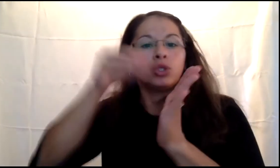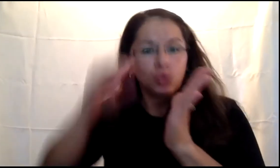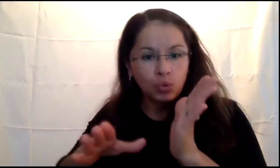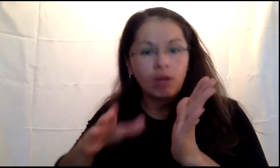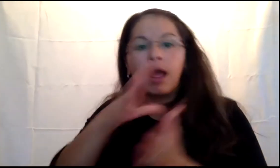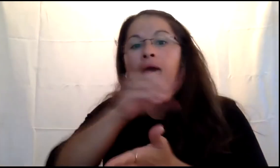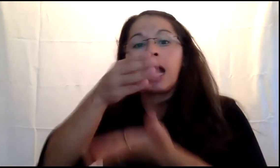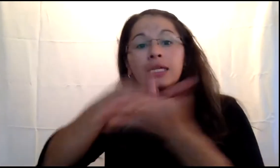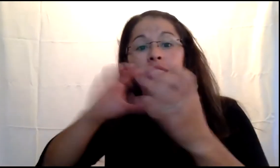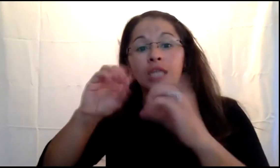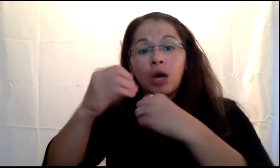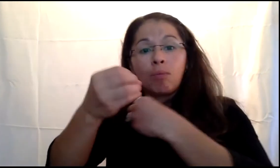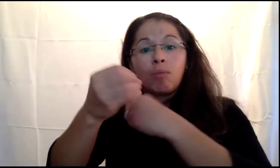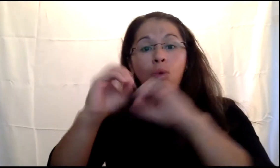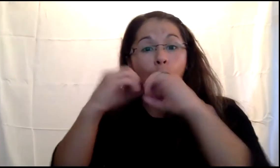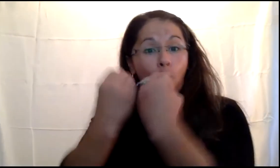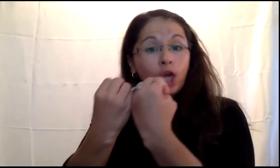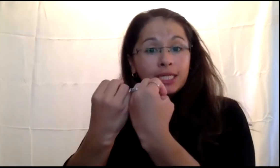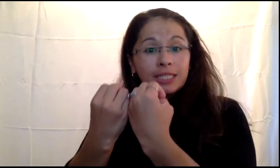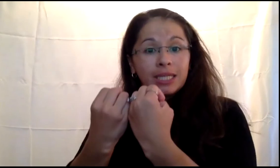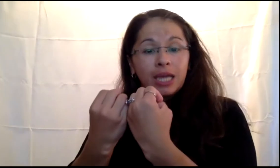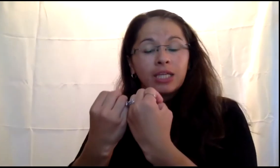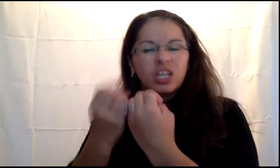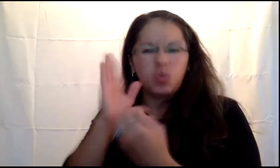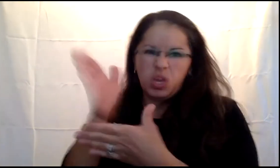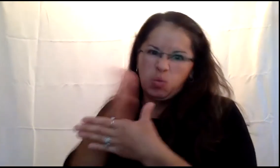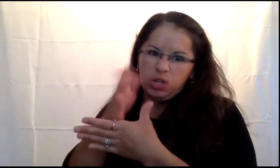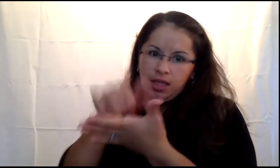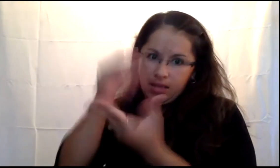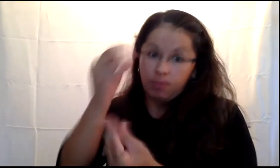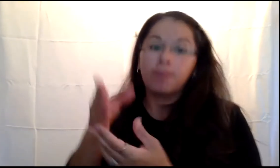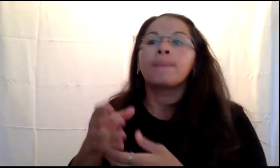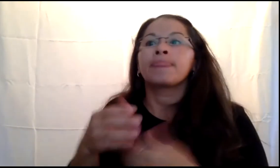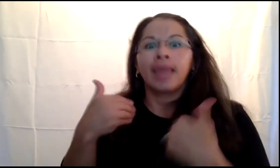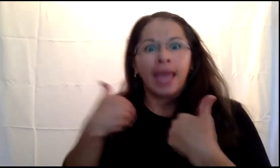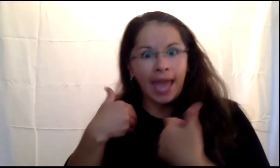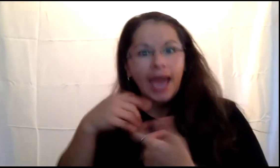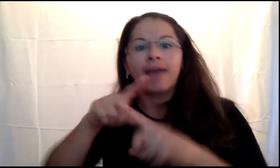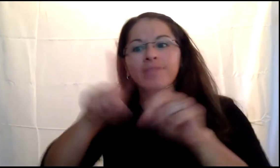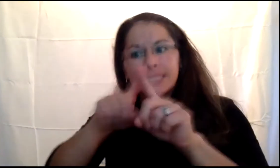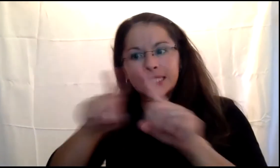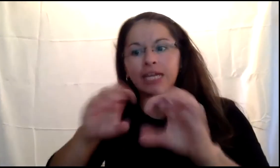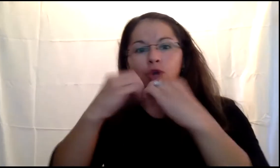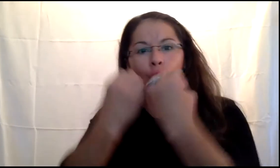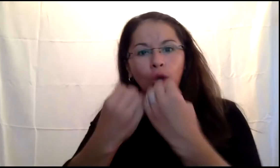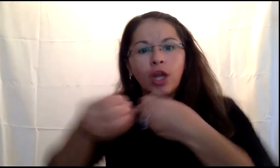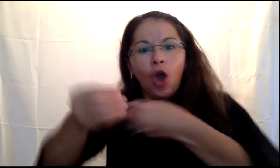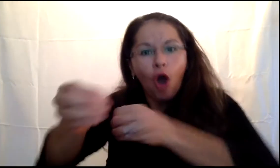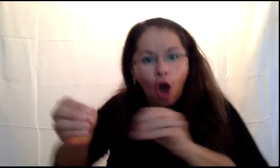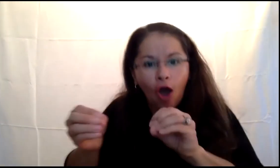we'll share out have those different centers or different organizations. I think also just right off the bat, as you